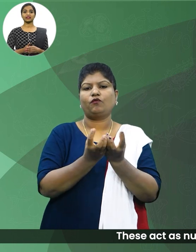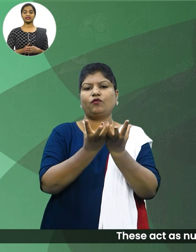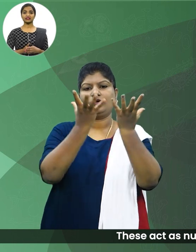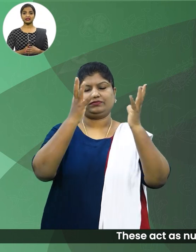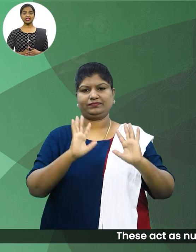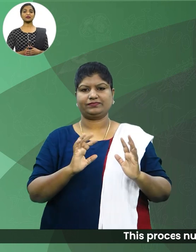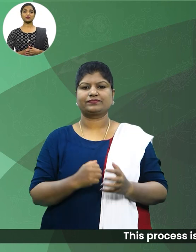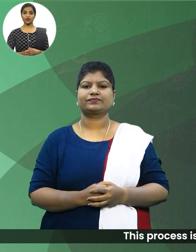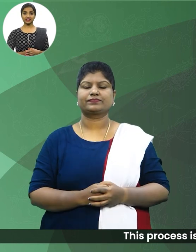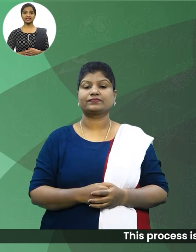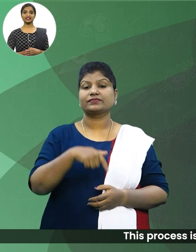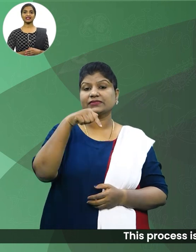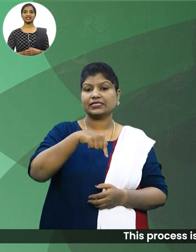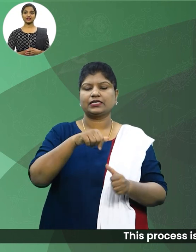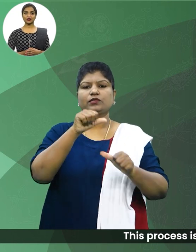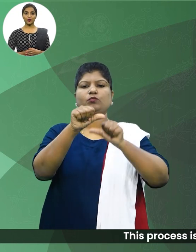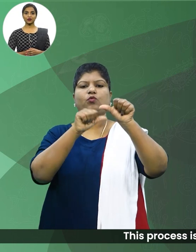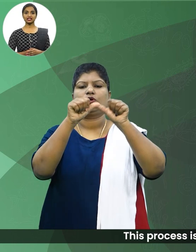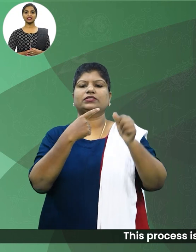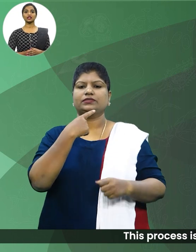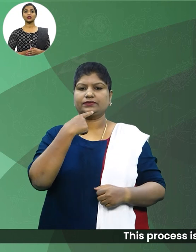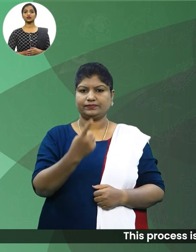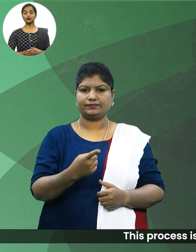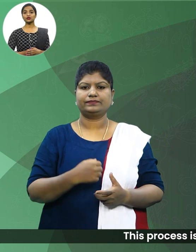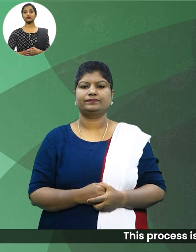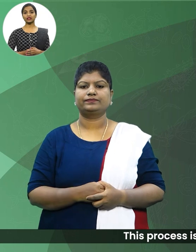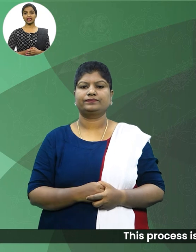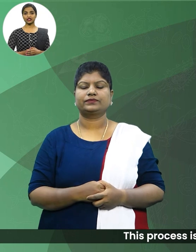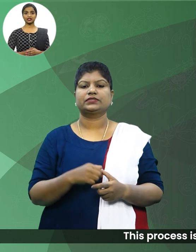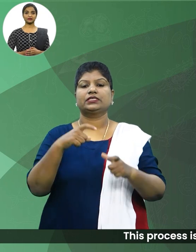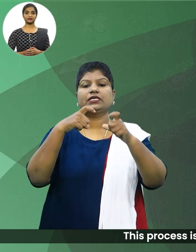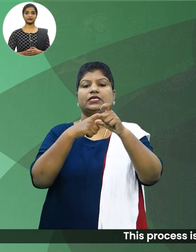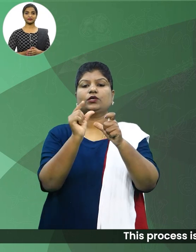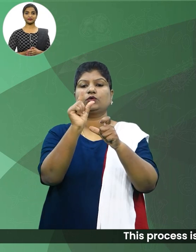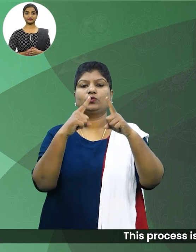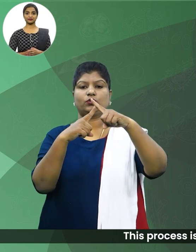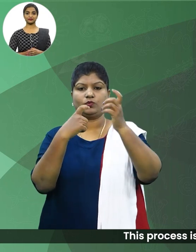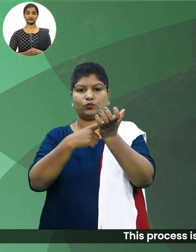This process is called eutrophication.